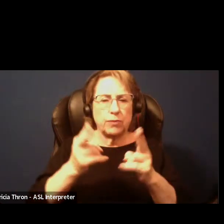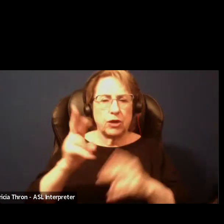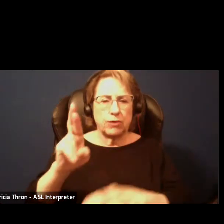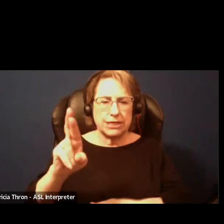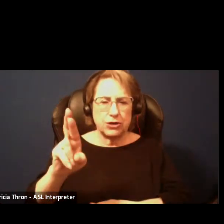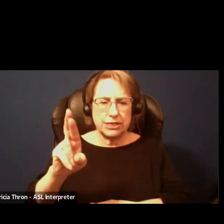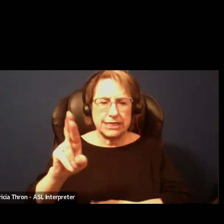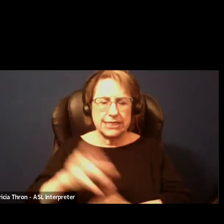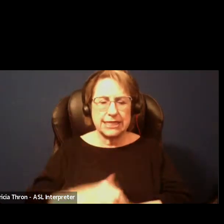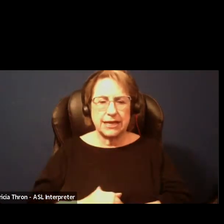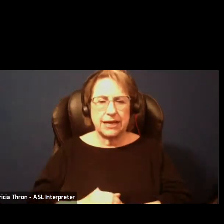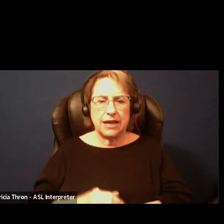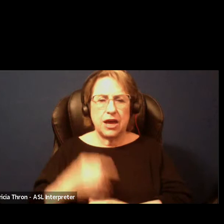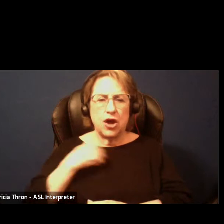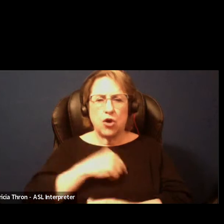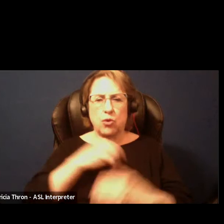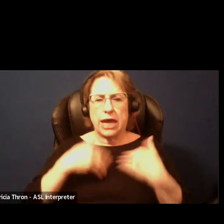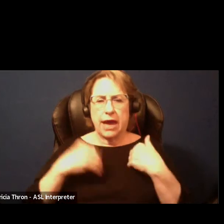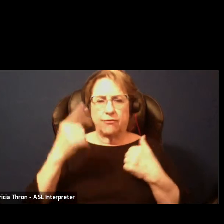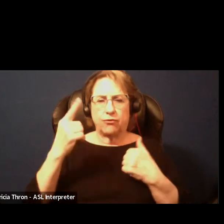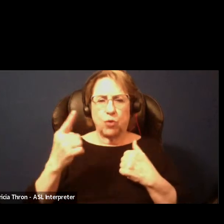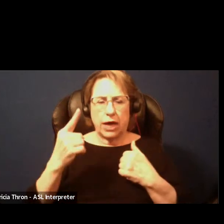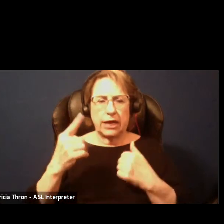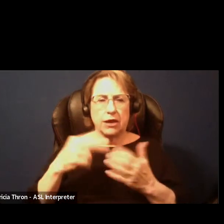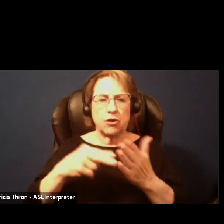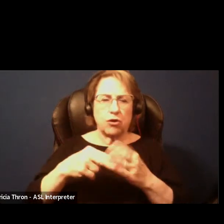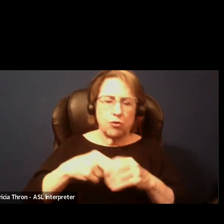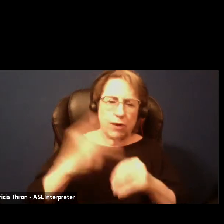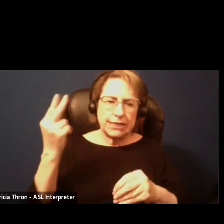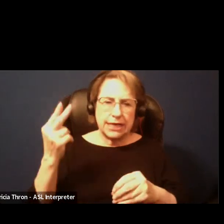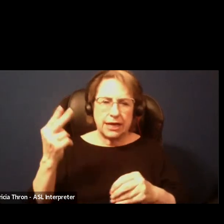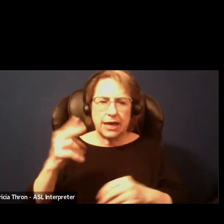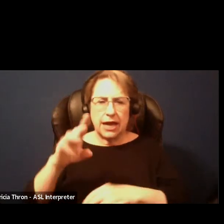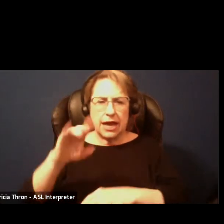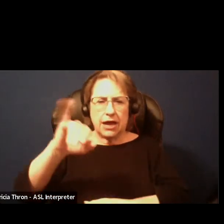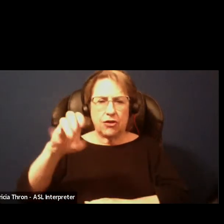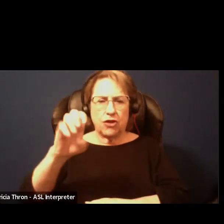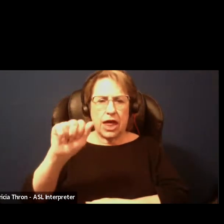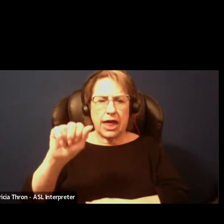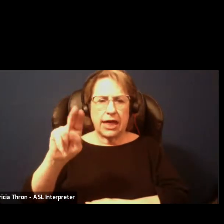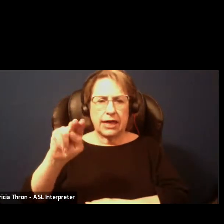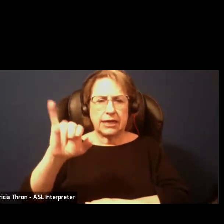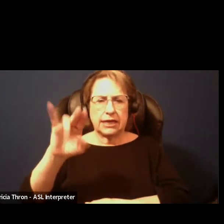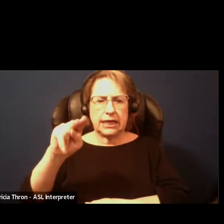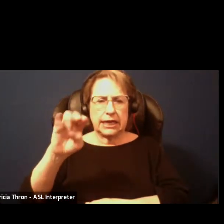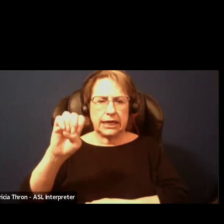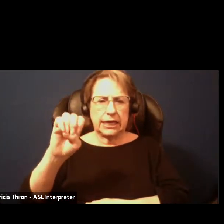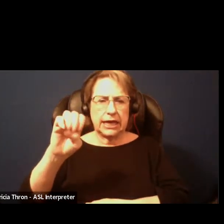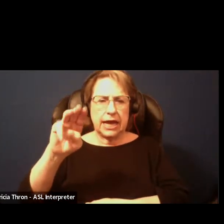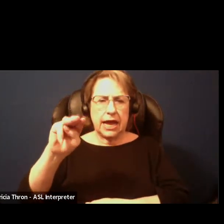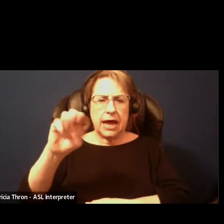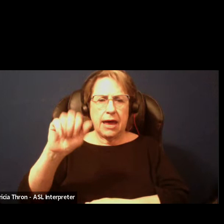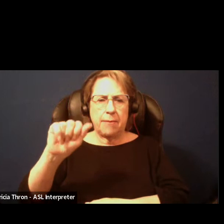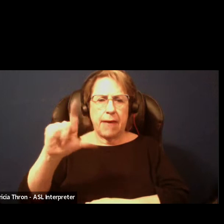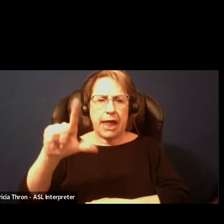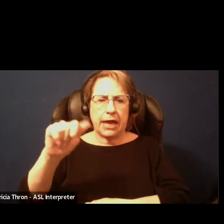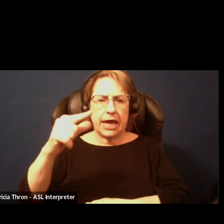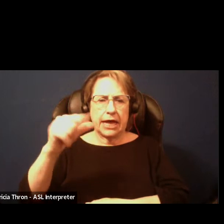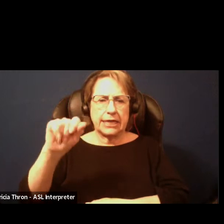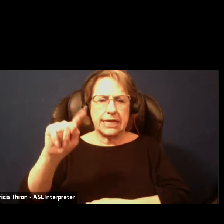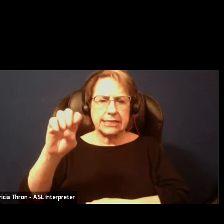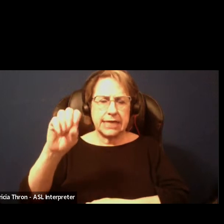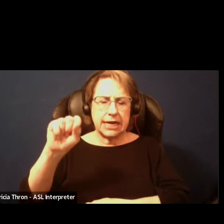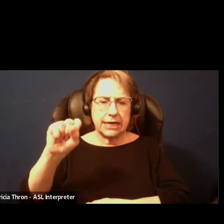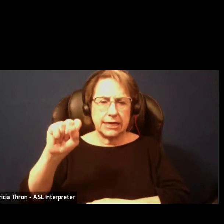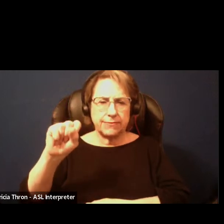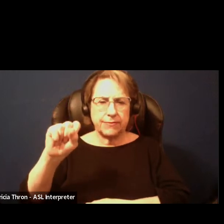And we have one resignation I'd like to recognize. That's Janine Malatesta, English teacher at Mills High School. is resigning after